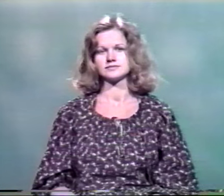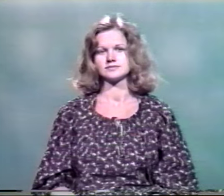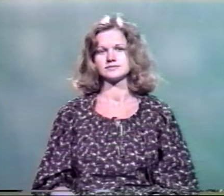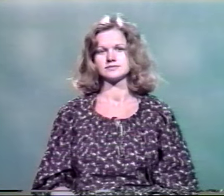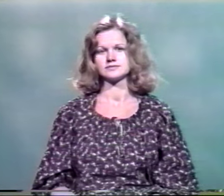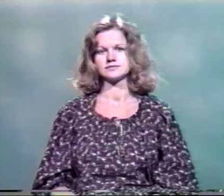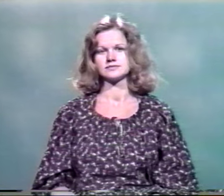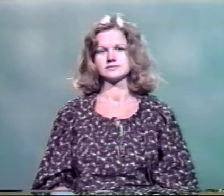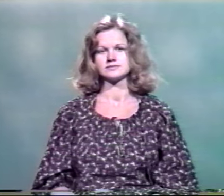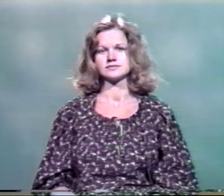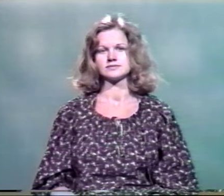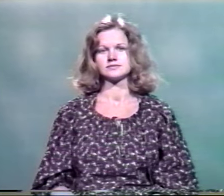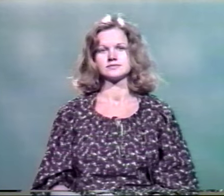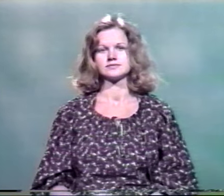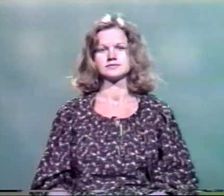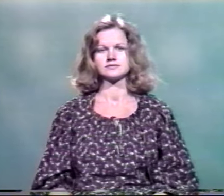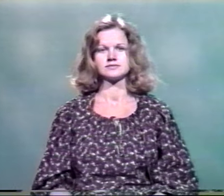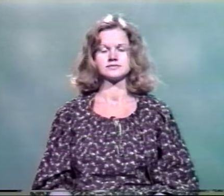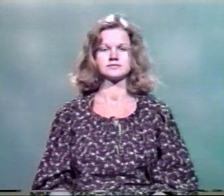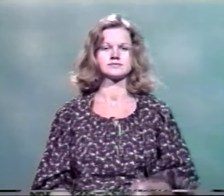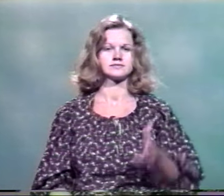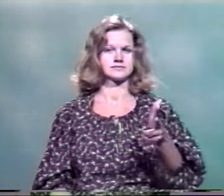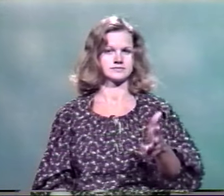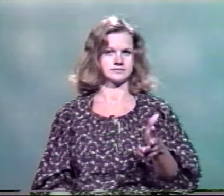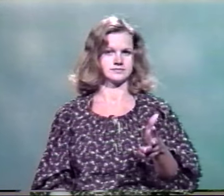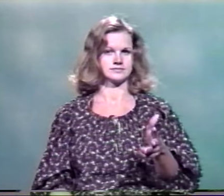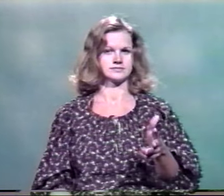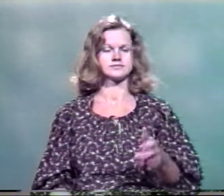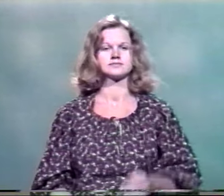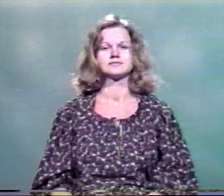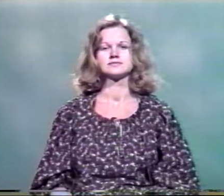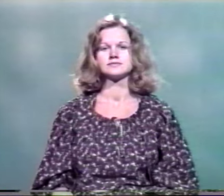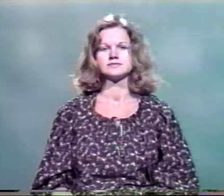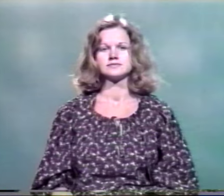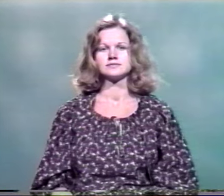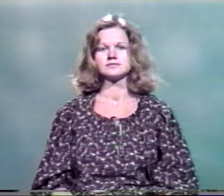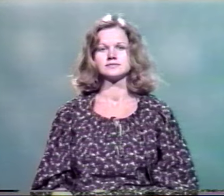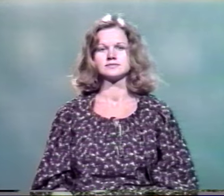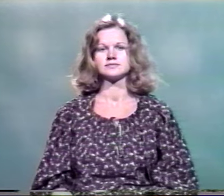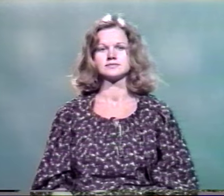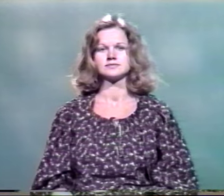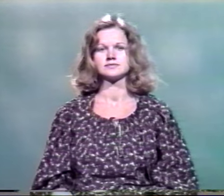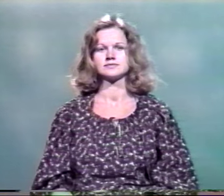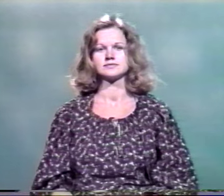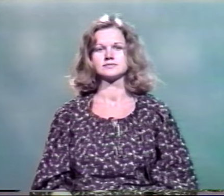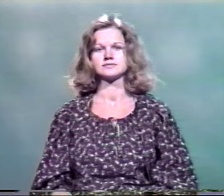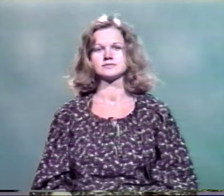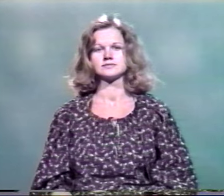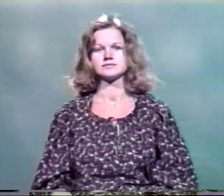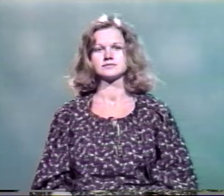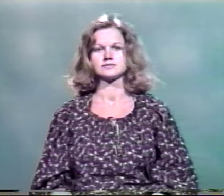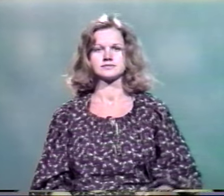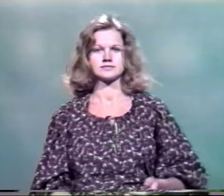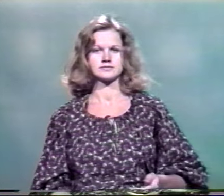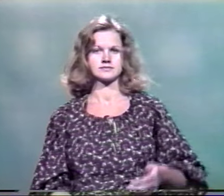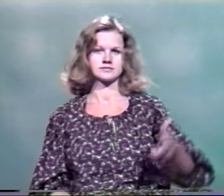This is the hand shape used to represent a vehicle. If the vehicle is on the left, you place the hand shape on the left.